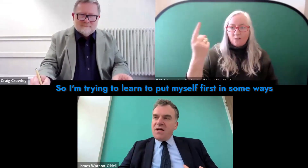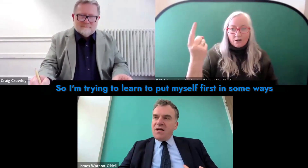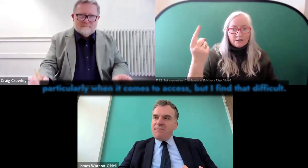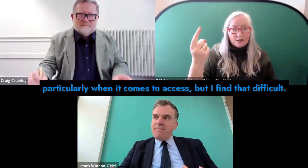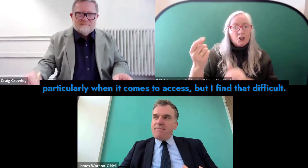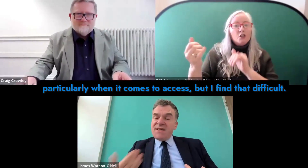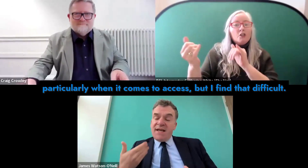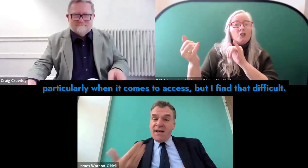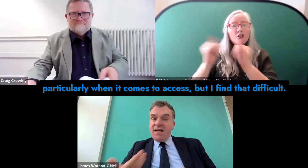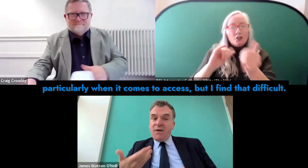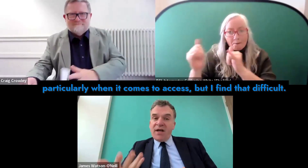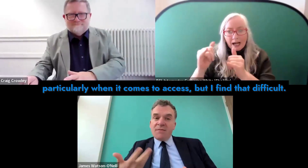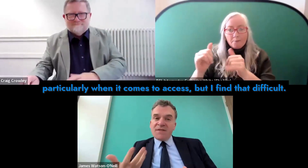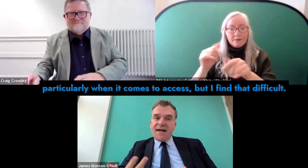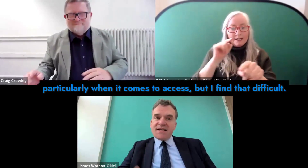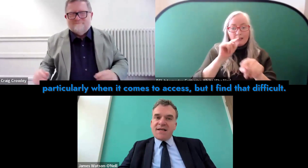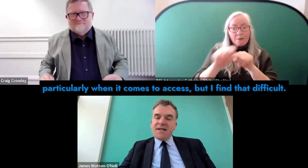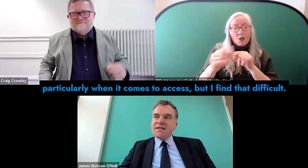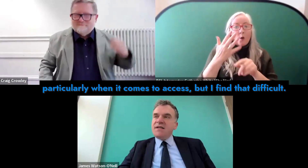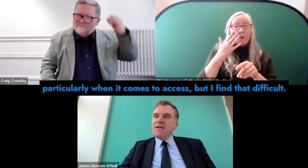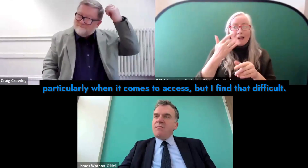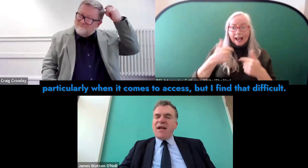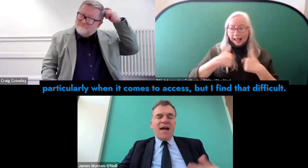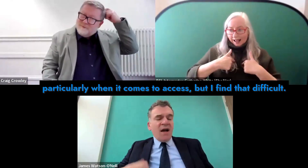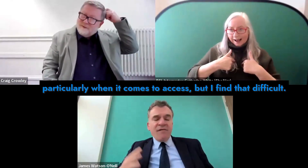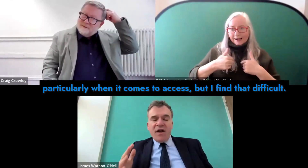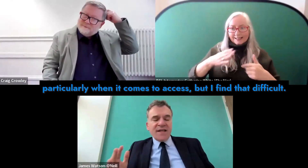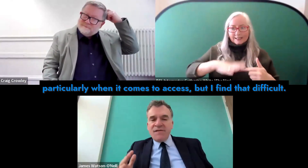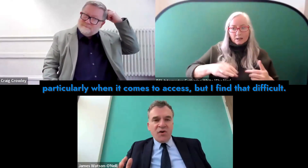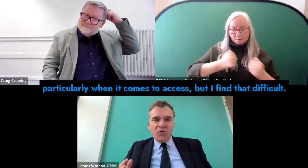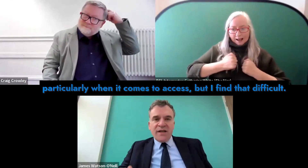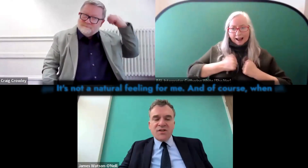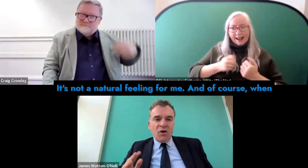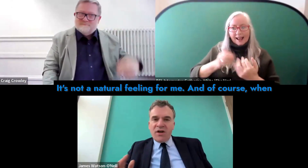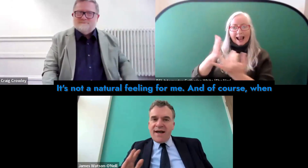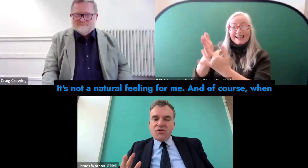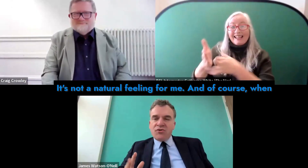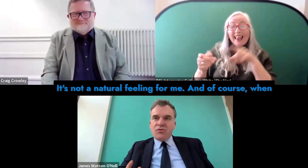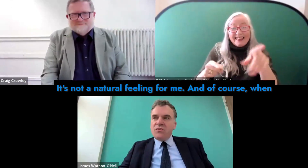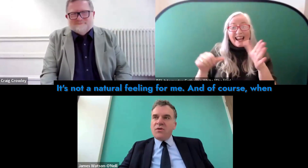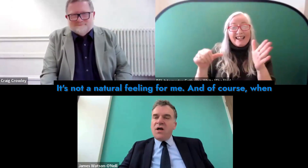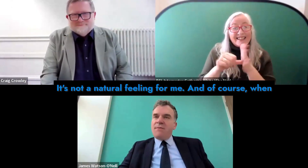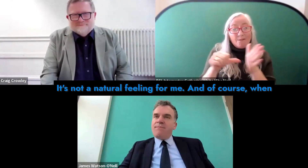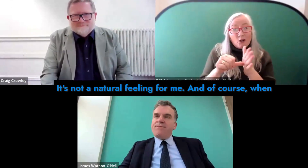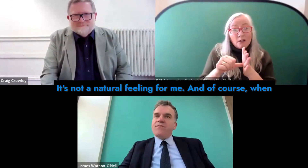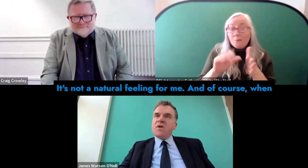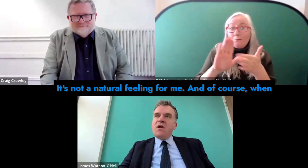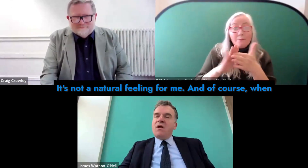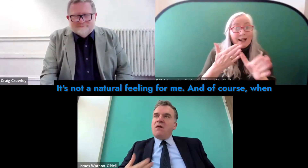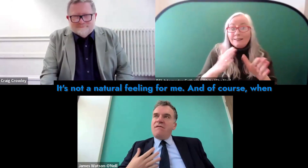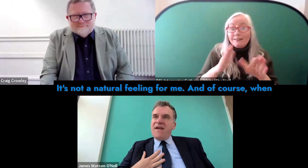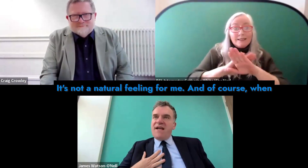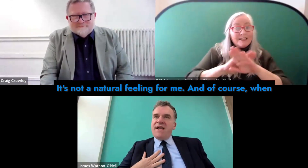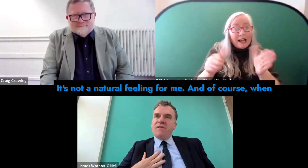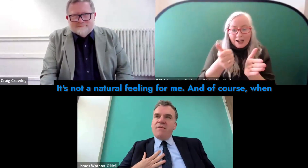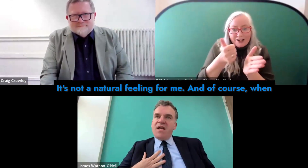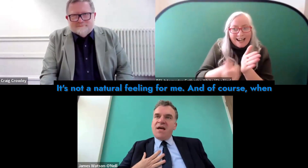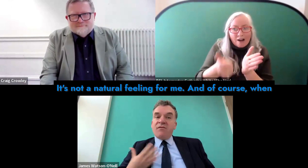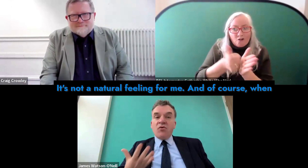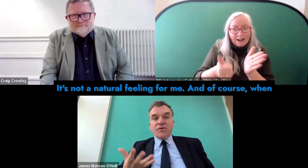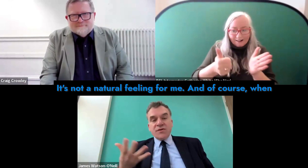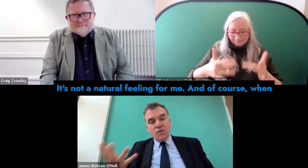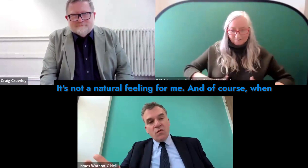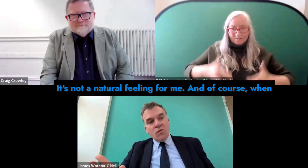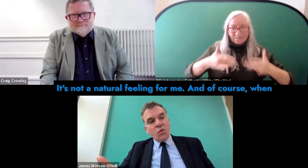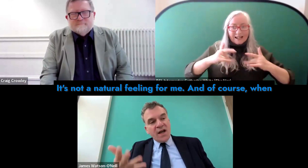ways, particularly when it comes to access. But I find that difficult. It's not a natural feeling for